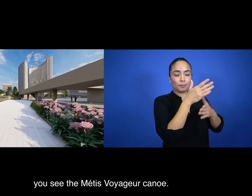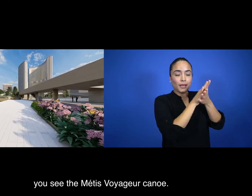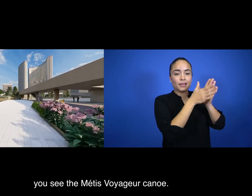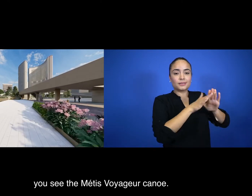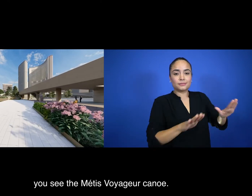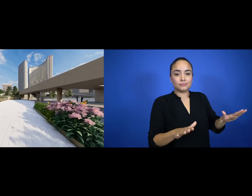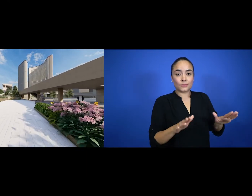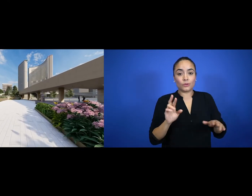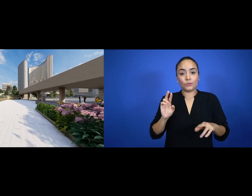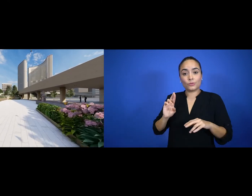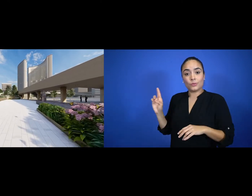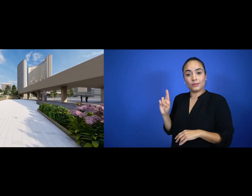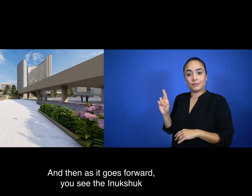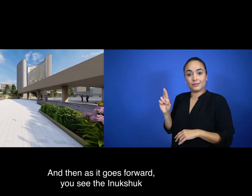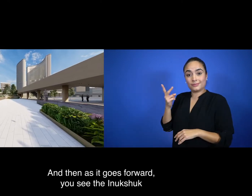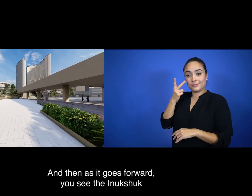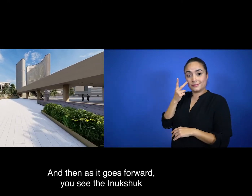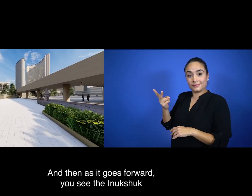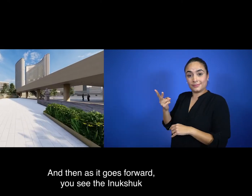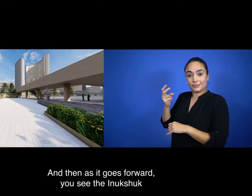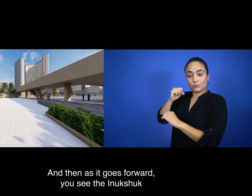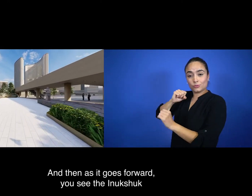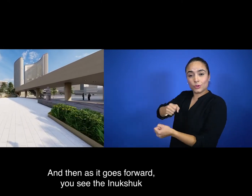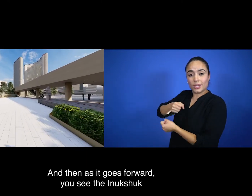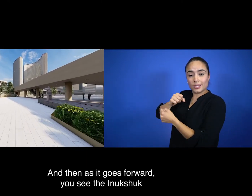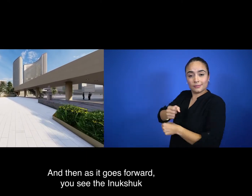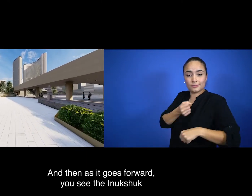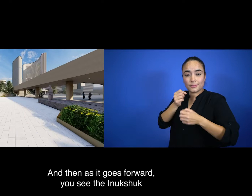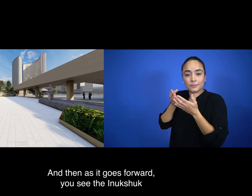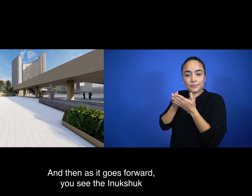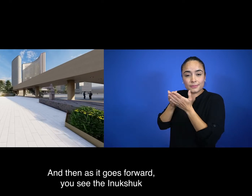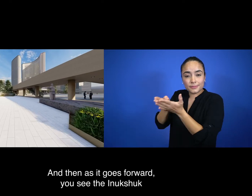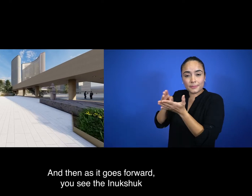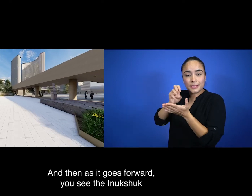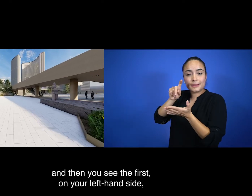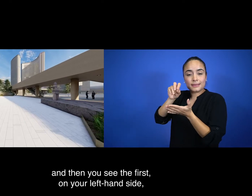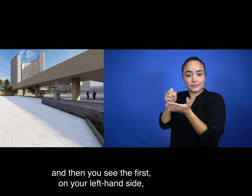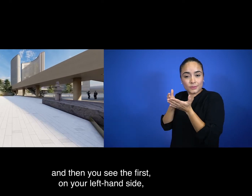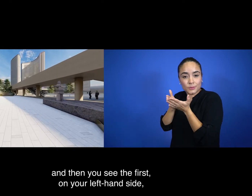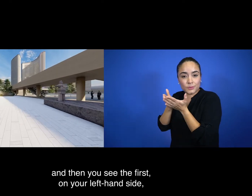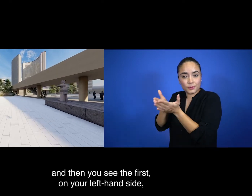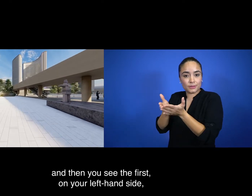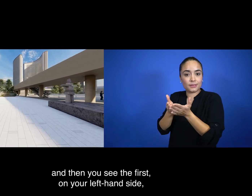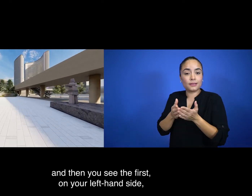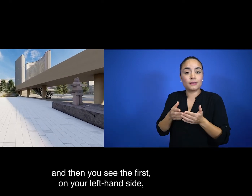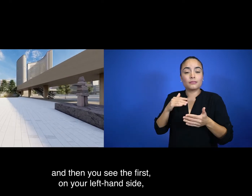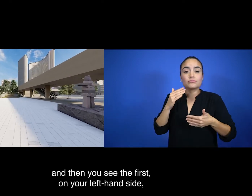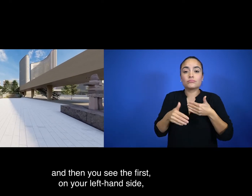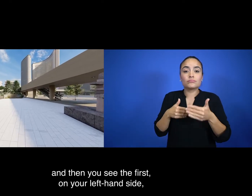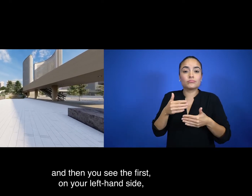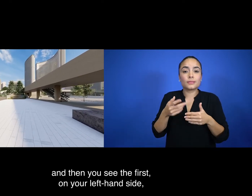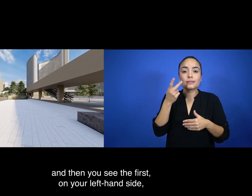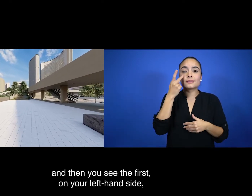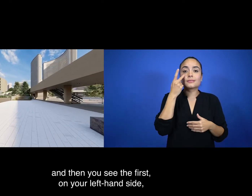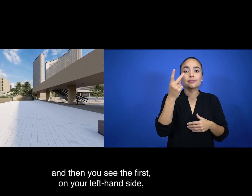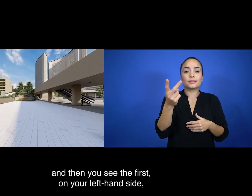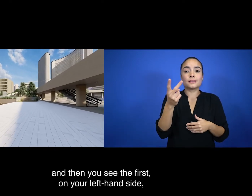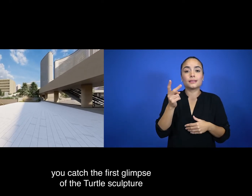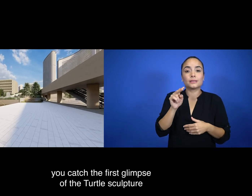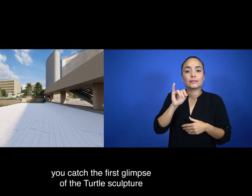canoe. And then as it goes forward, you see the Inukshuk, and then you see the first on your left-hand side. You catch the